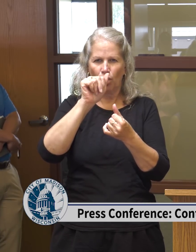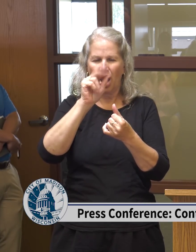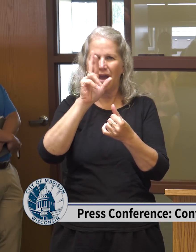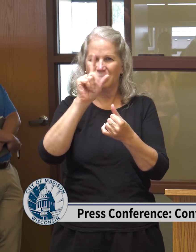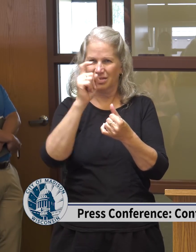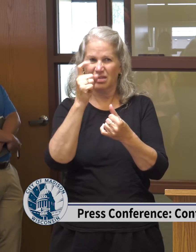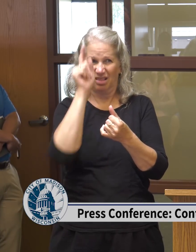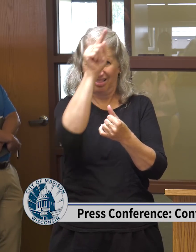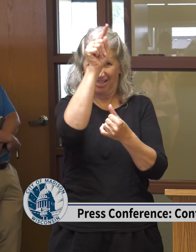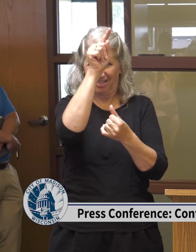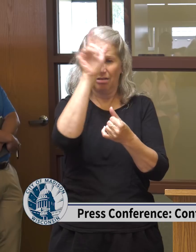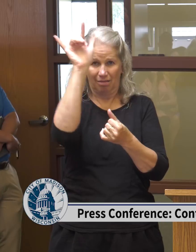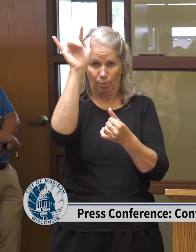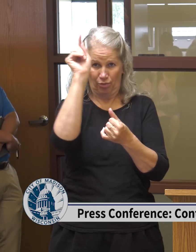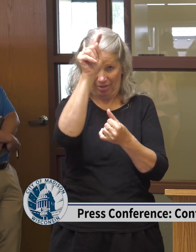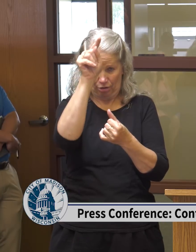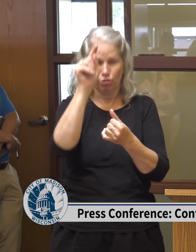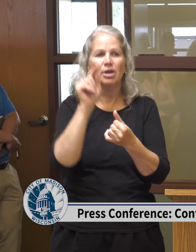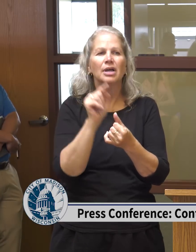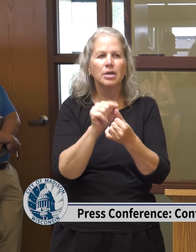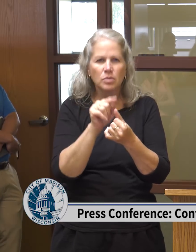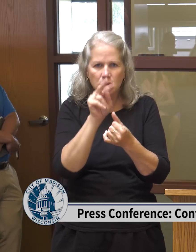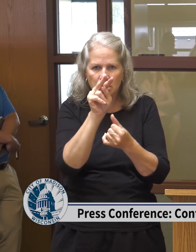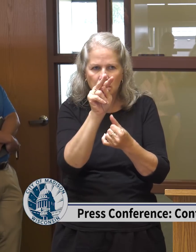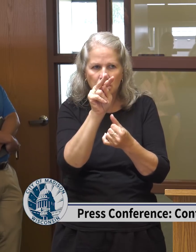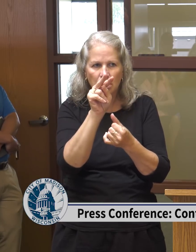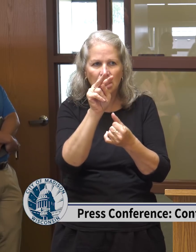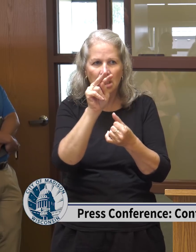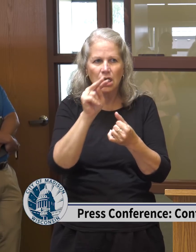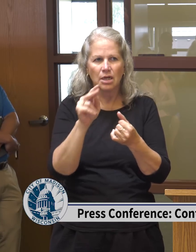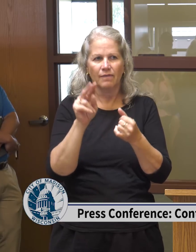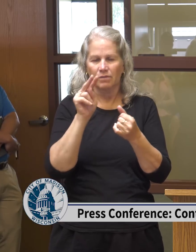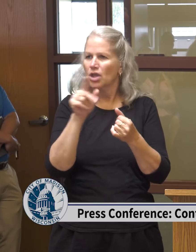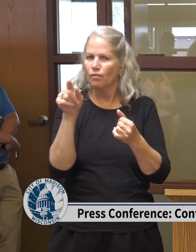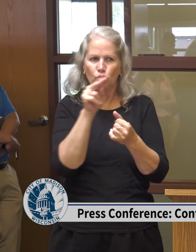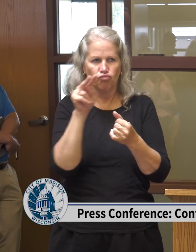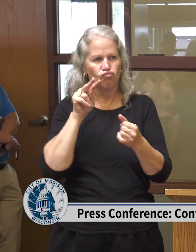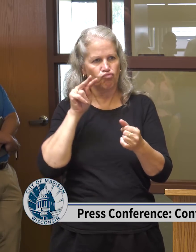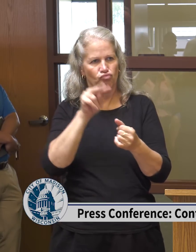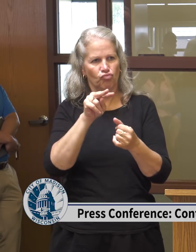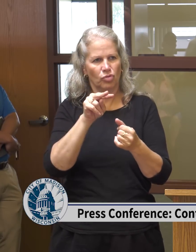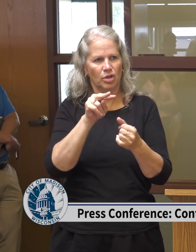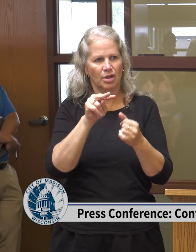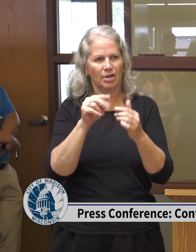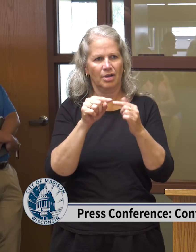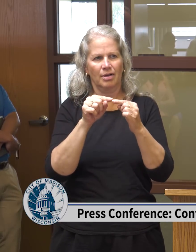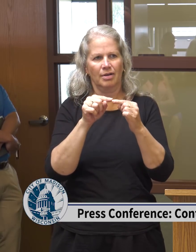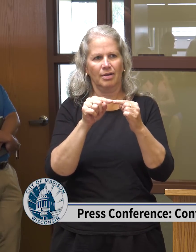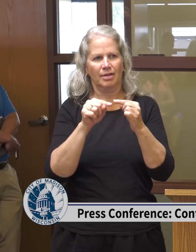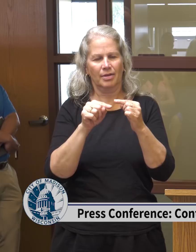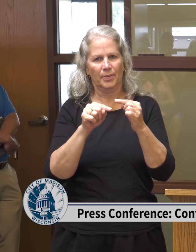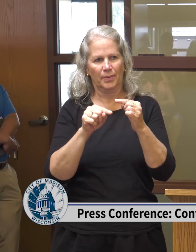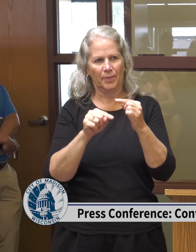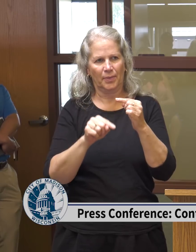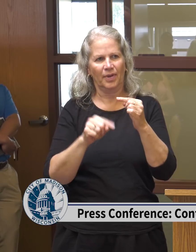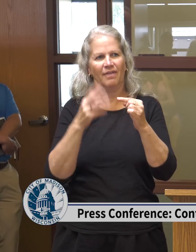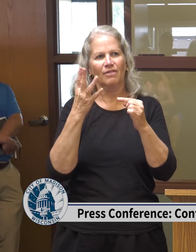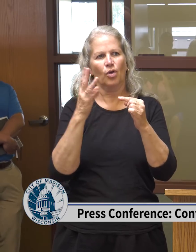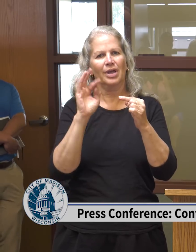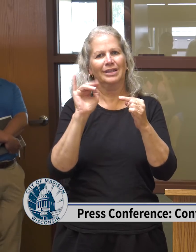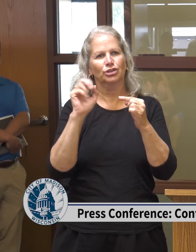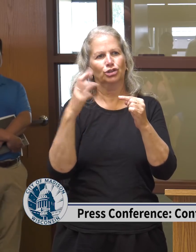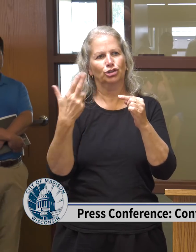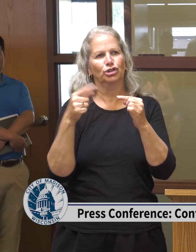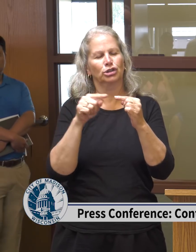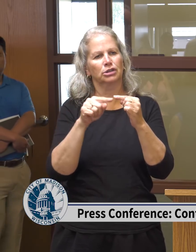Tuesday's event last week, it was less than 4 inches. If you look at the unofficial totals,